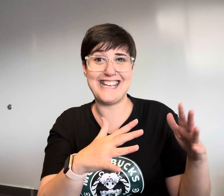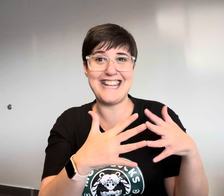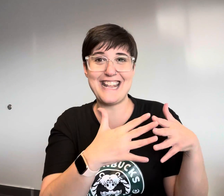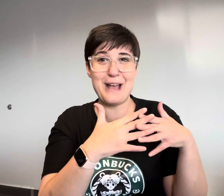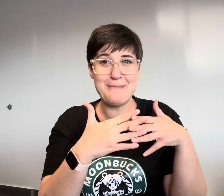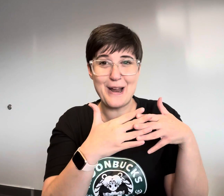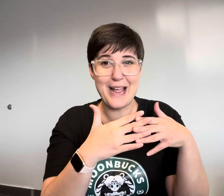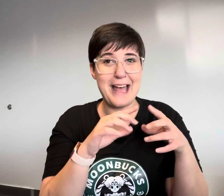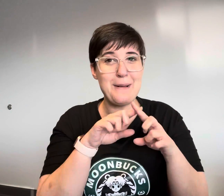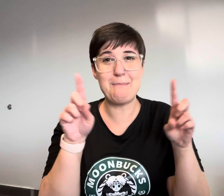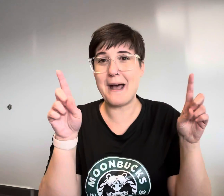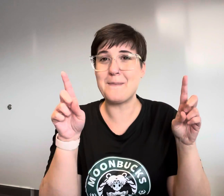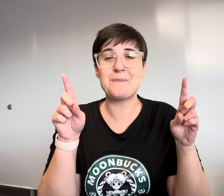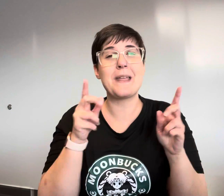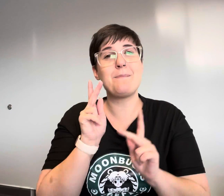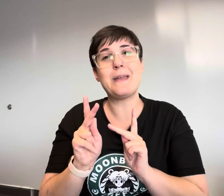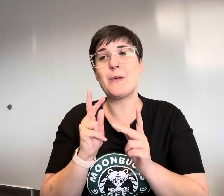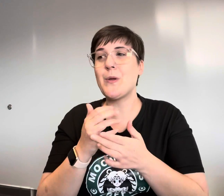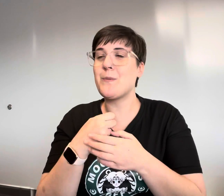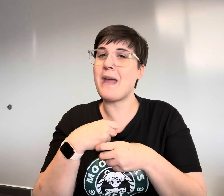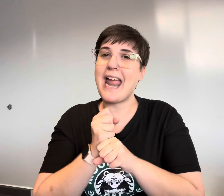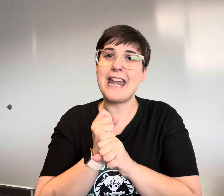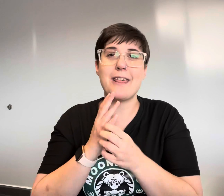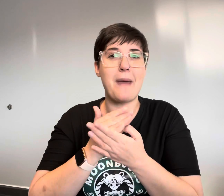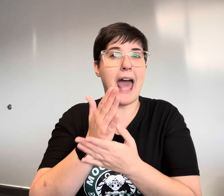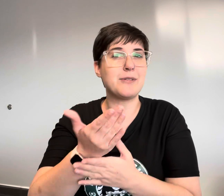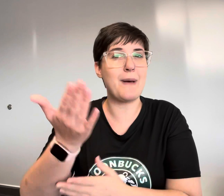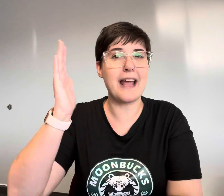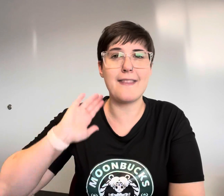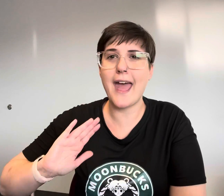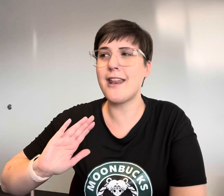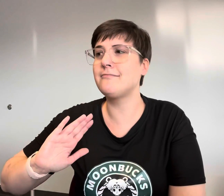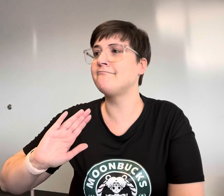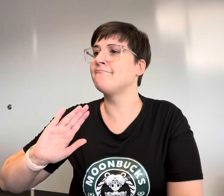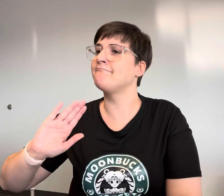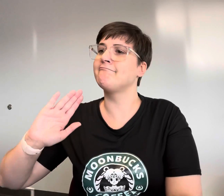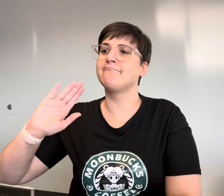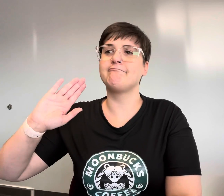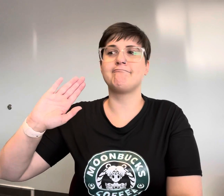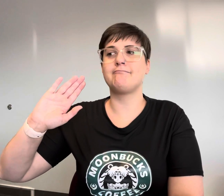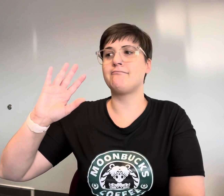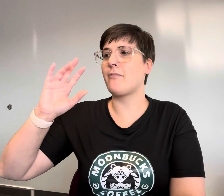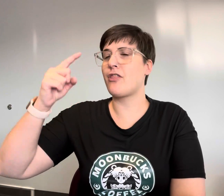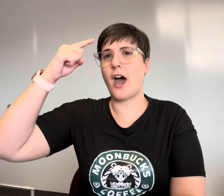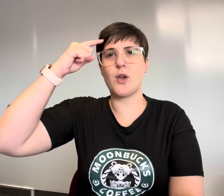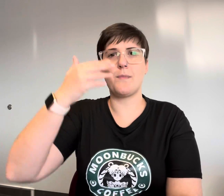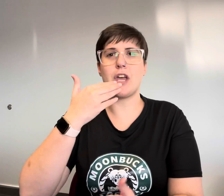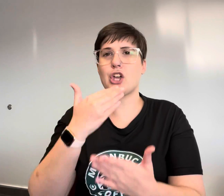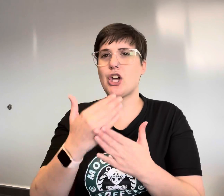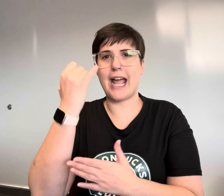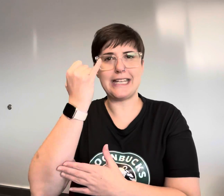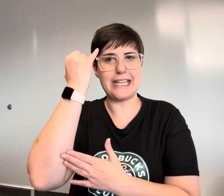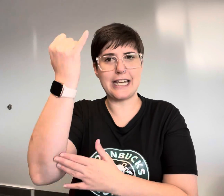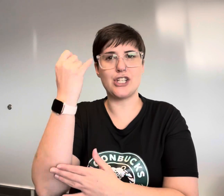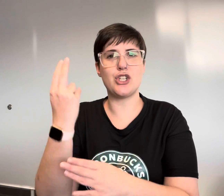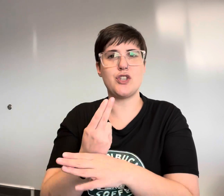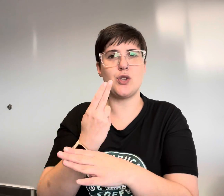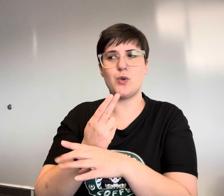visited America, but people who made the maps back then thought it would be a good idea to use